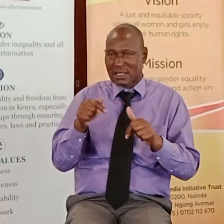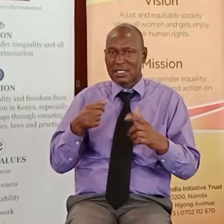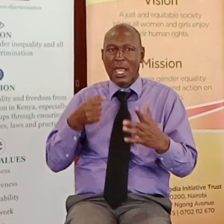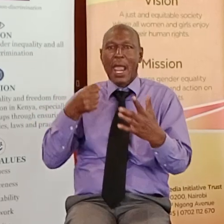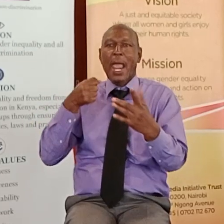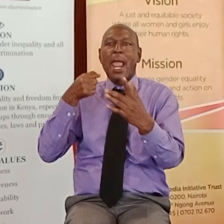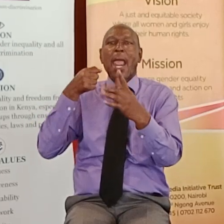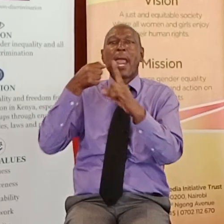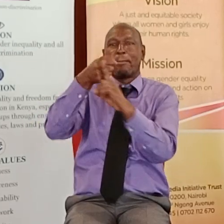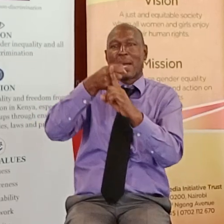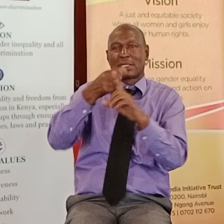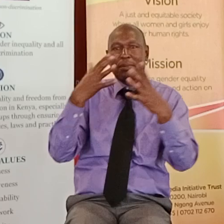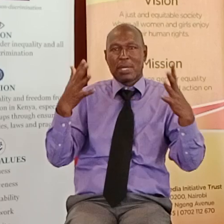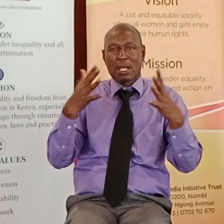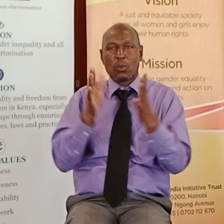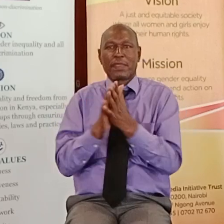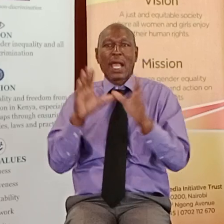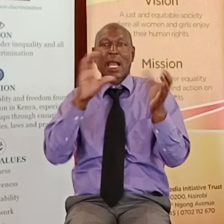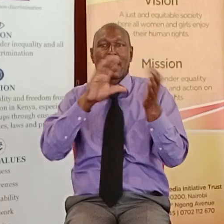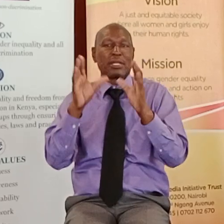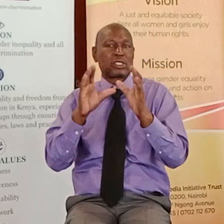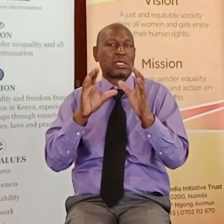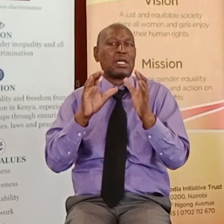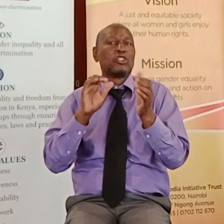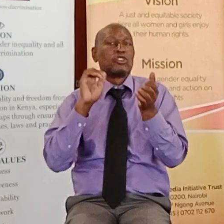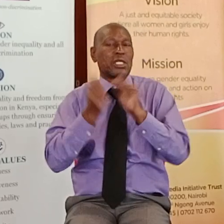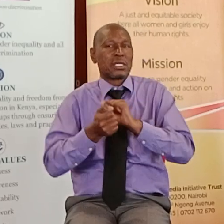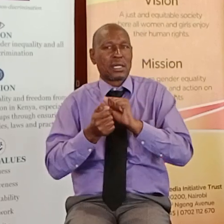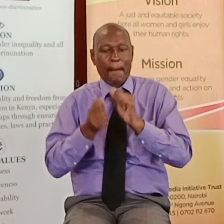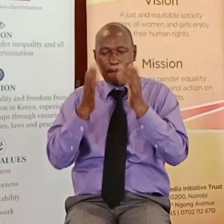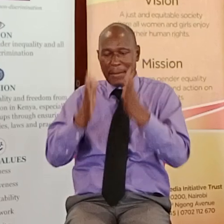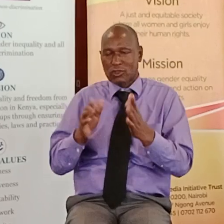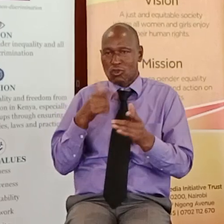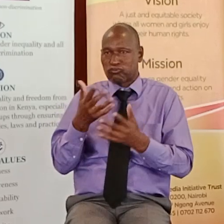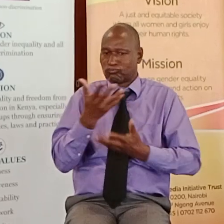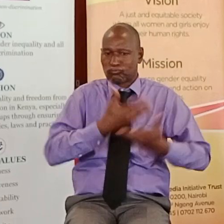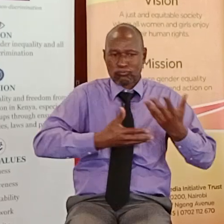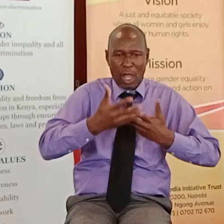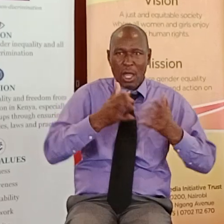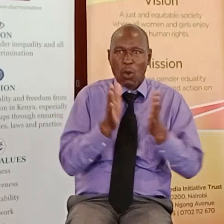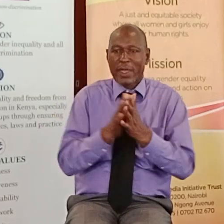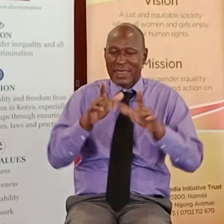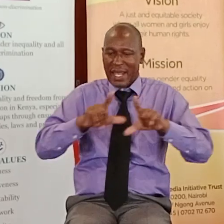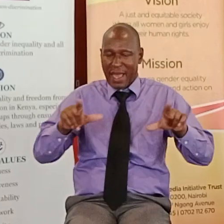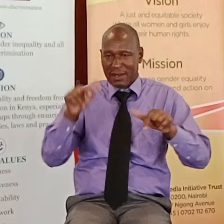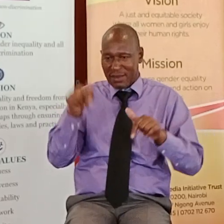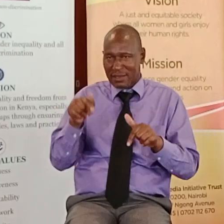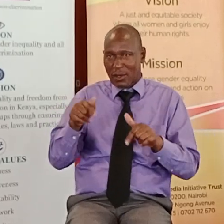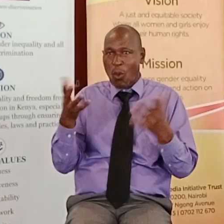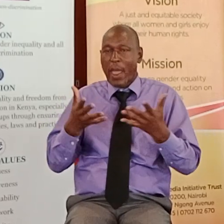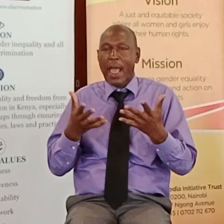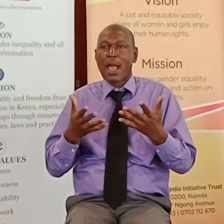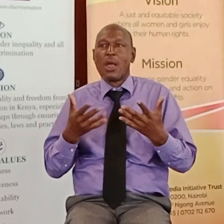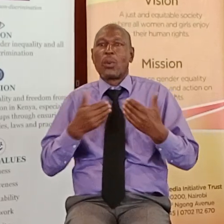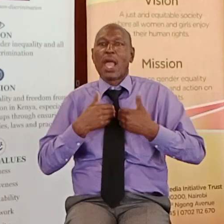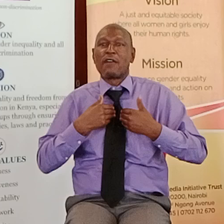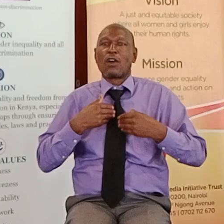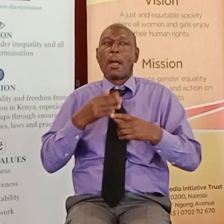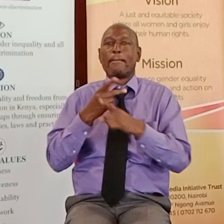change. And this person who is in constant interaction with that factor of production is not at the center of the